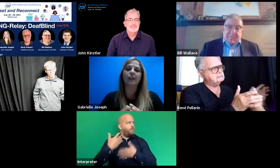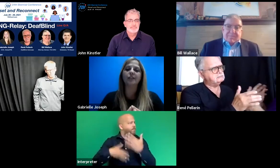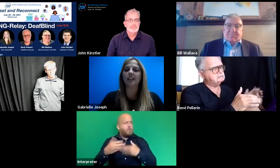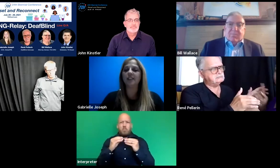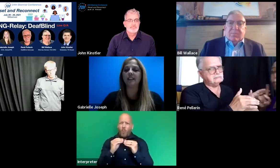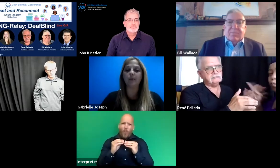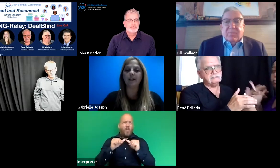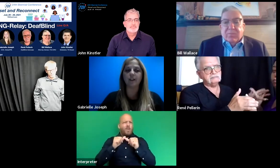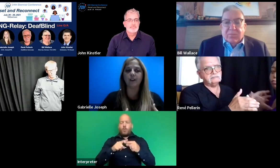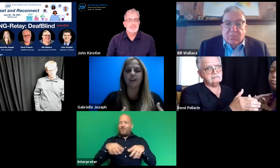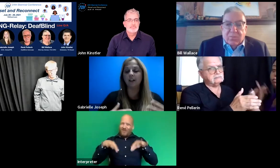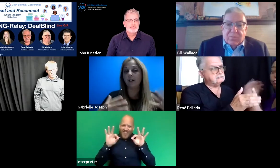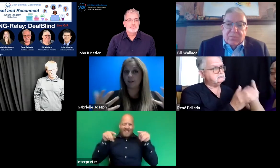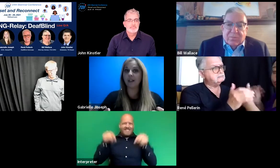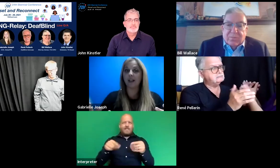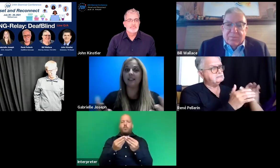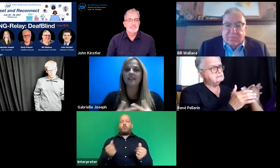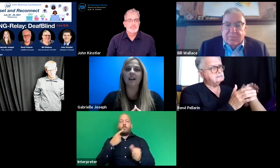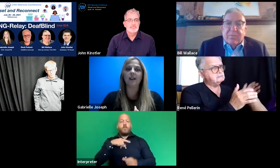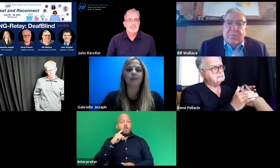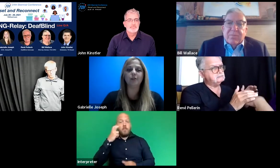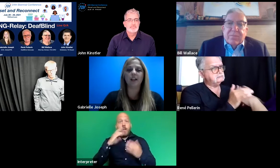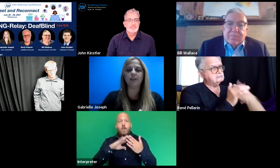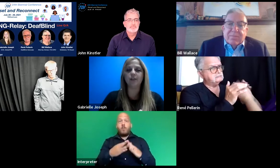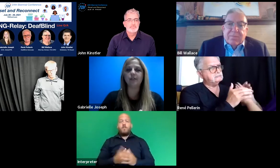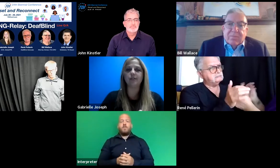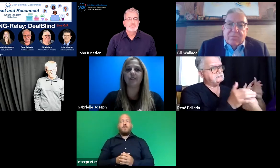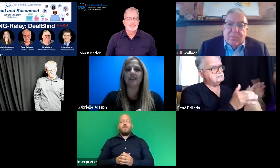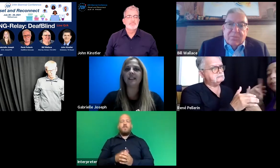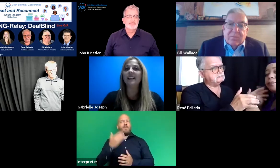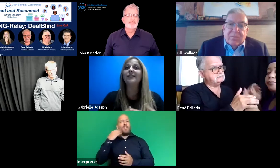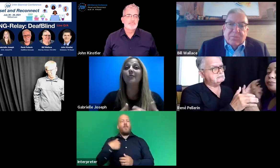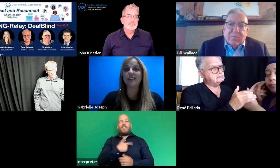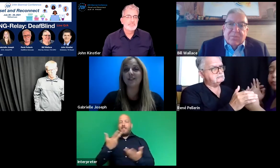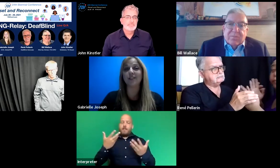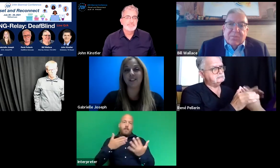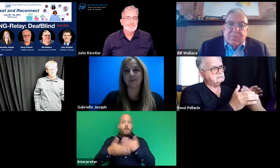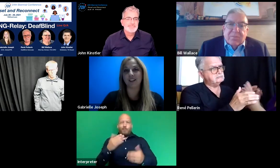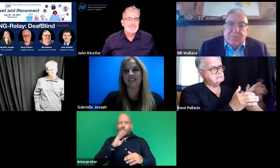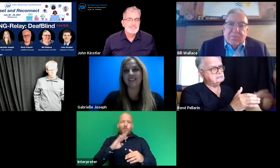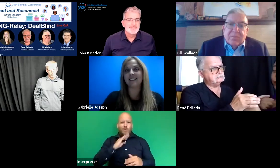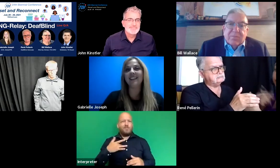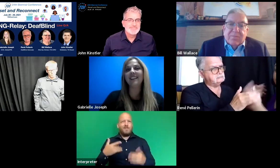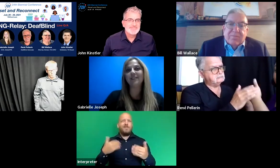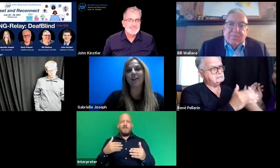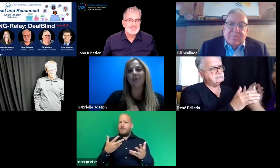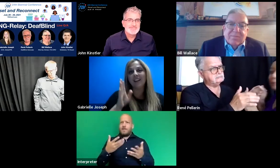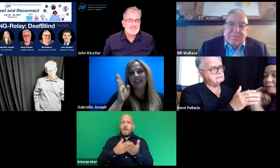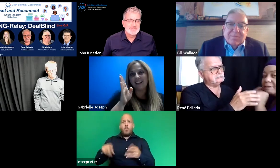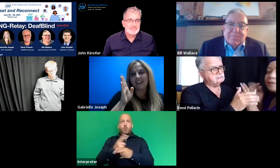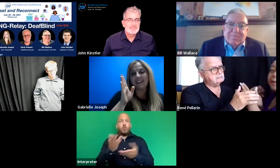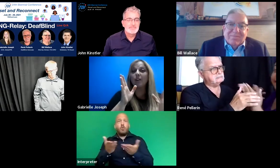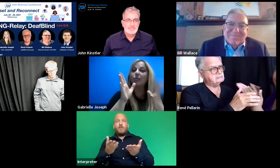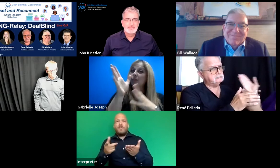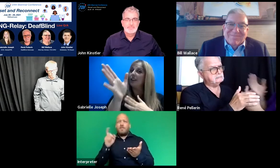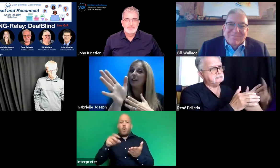other frustration that we have heard from clients trying to use the service is the registration process. So